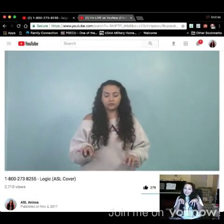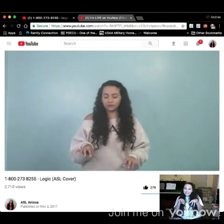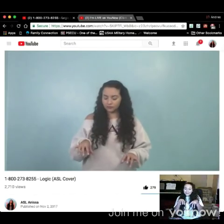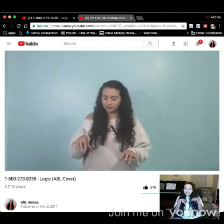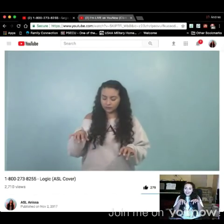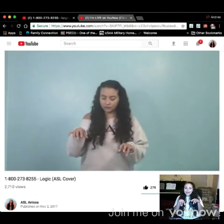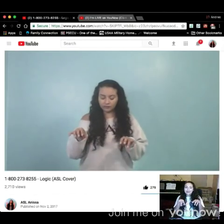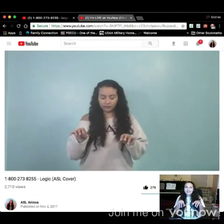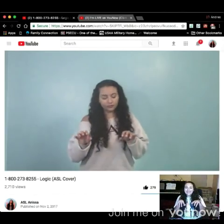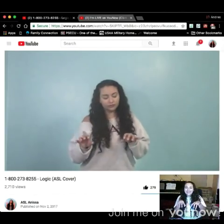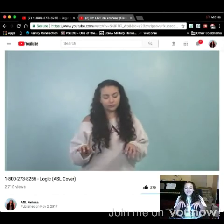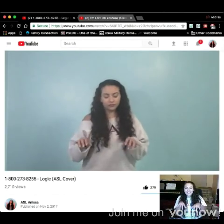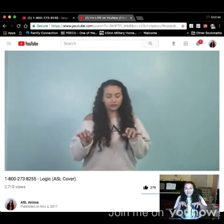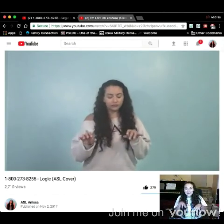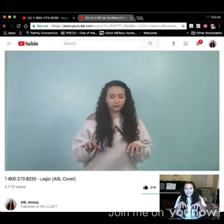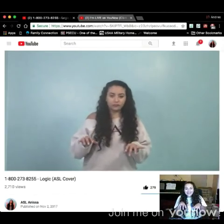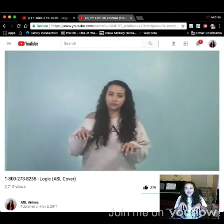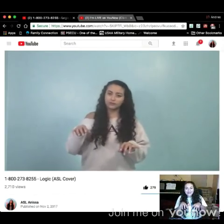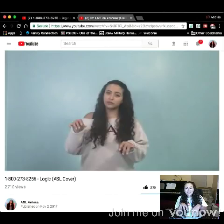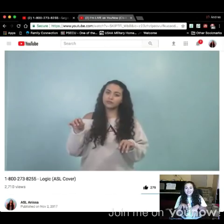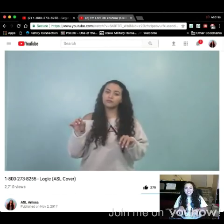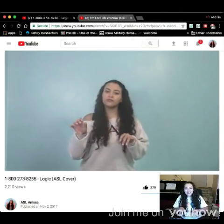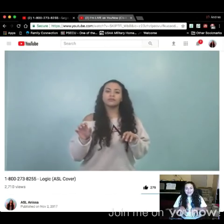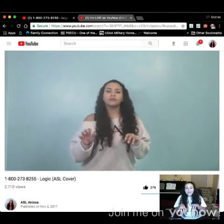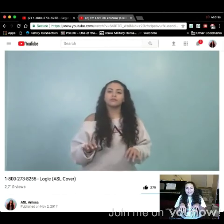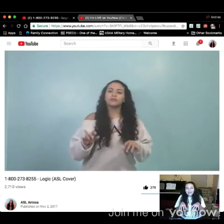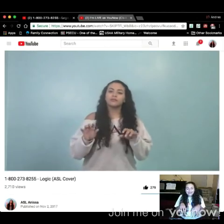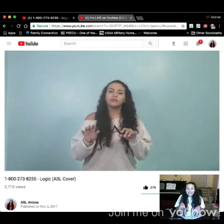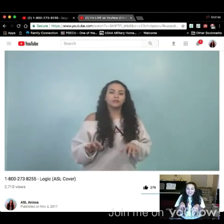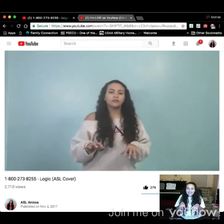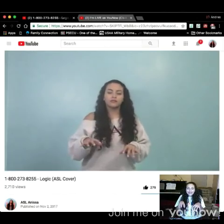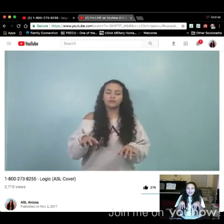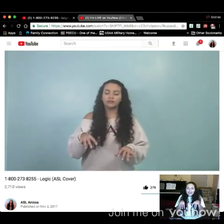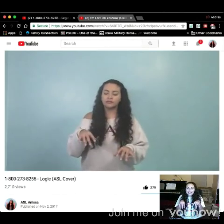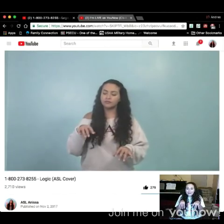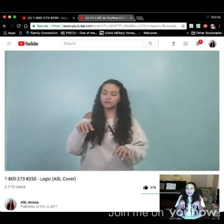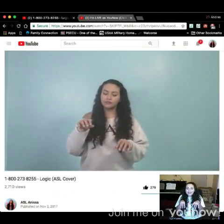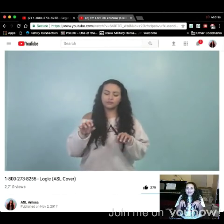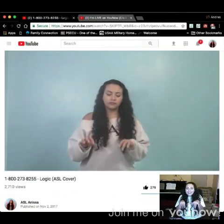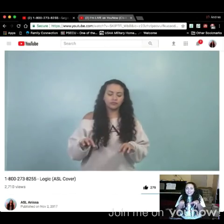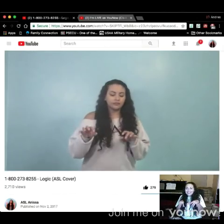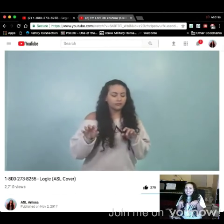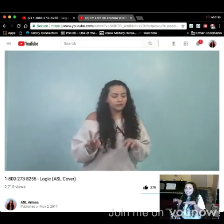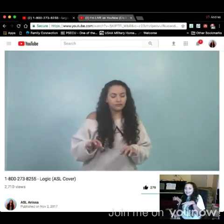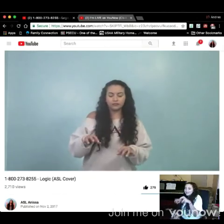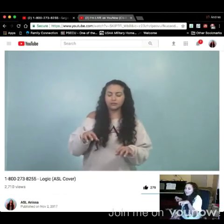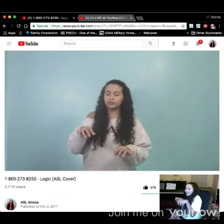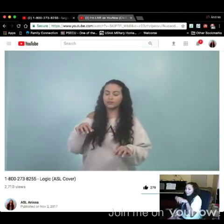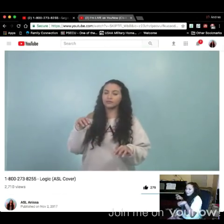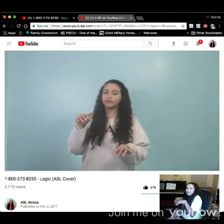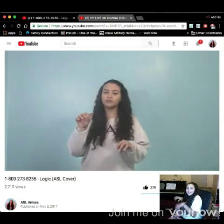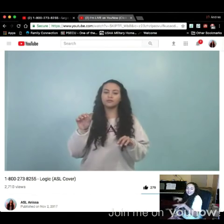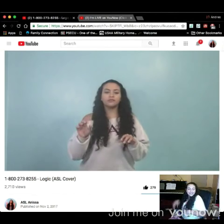playing because I wasn't sure how low the frame went, so I wanted to make sure my hands were in frame, but like, you don't actually play the piano like this. This is a